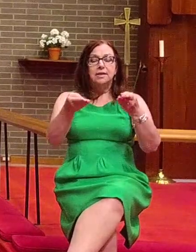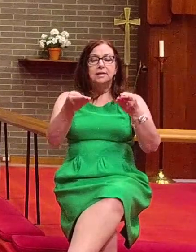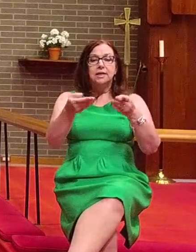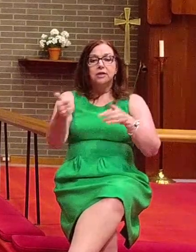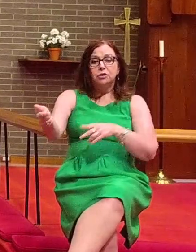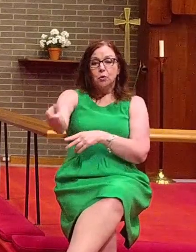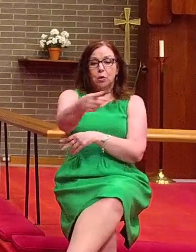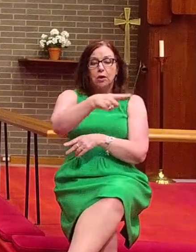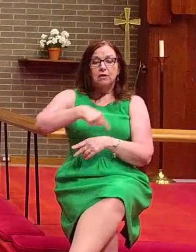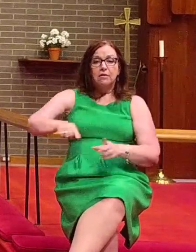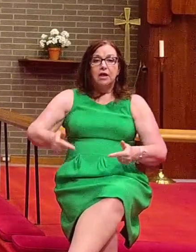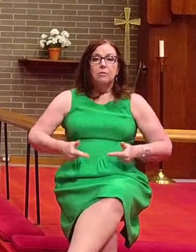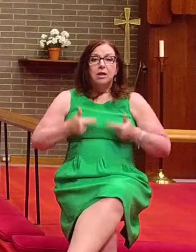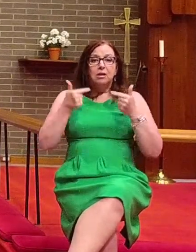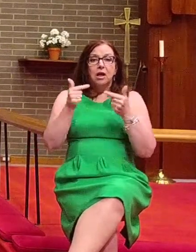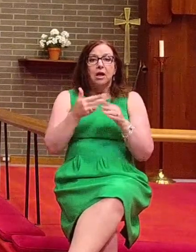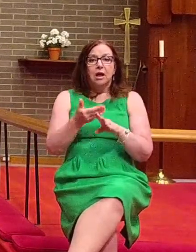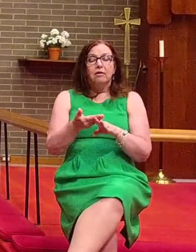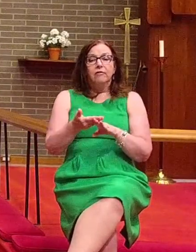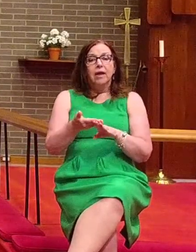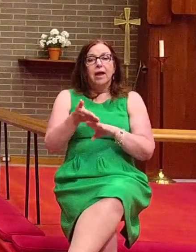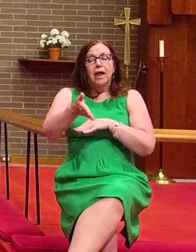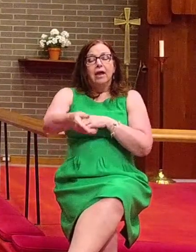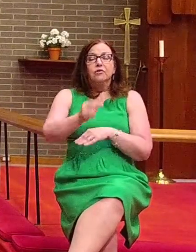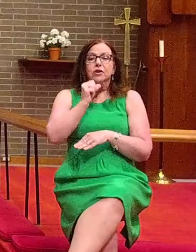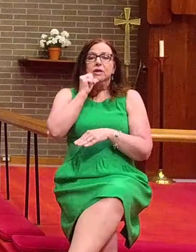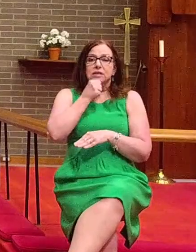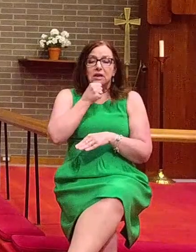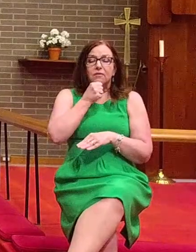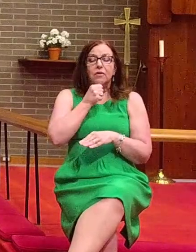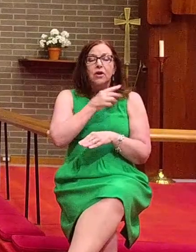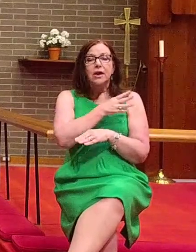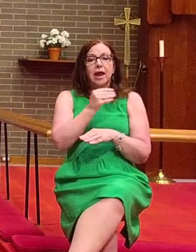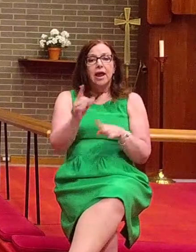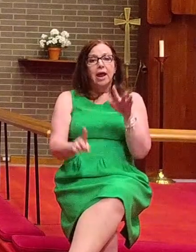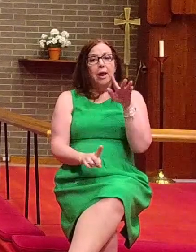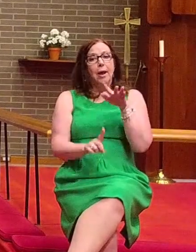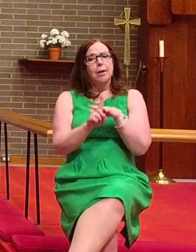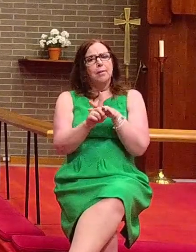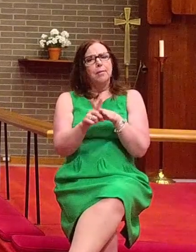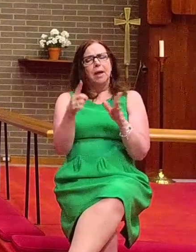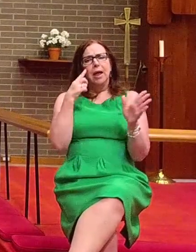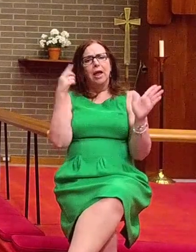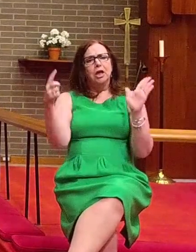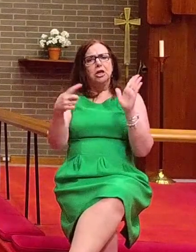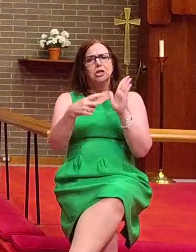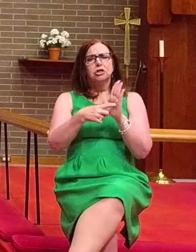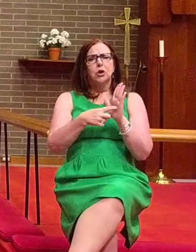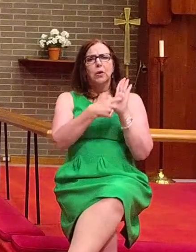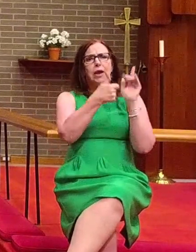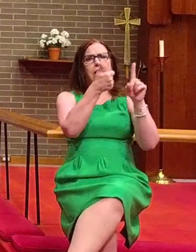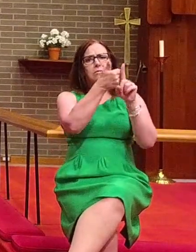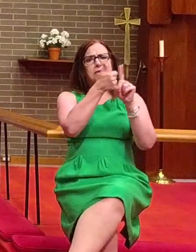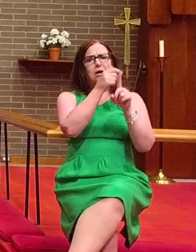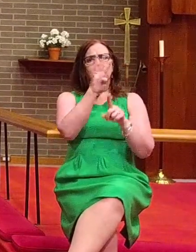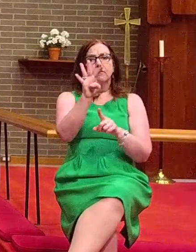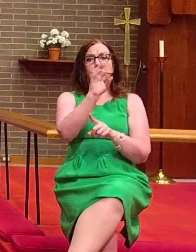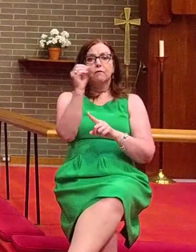many proofs, appearing to them during 40 days and speaking about the kingdom of